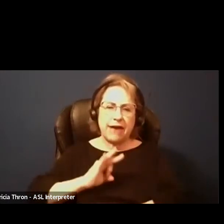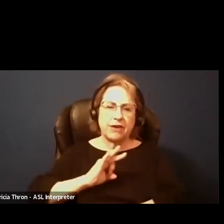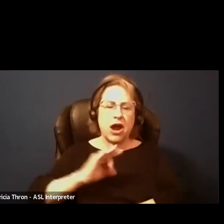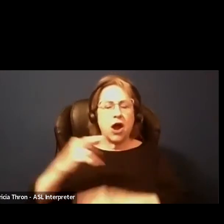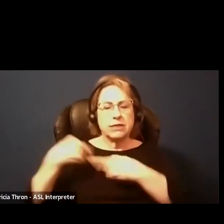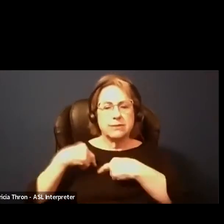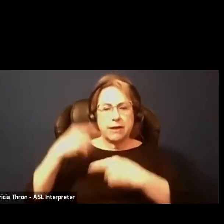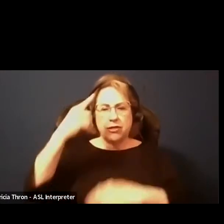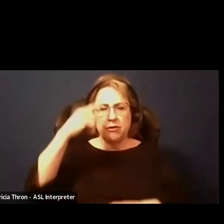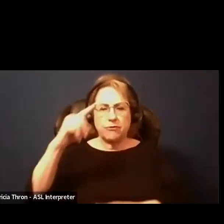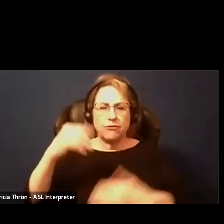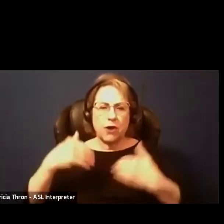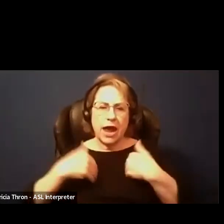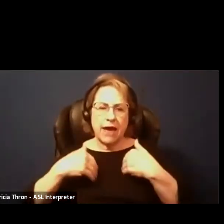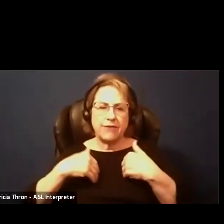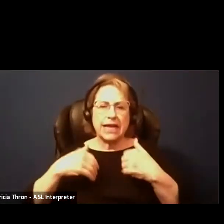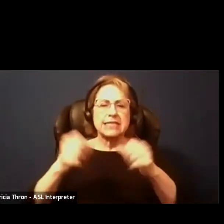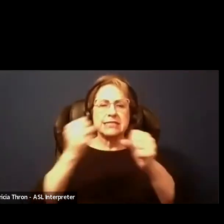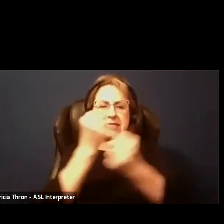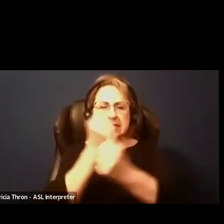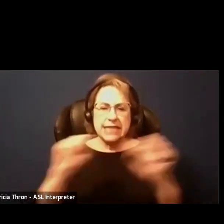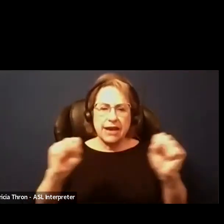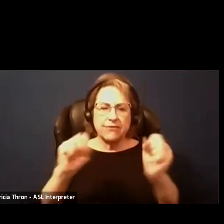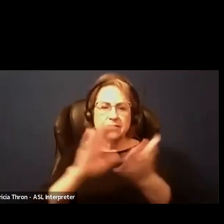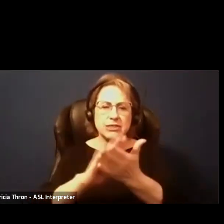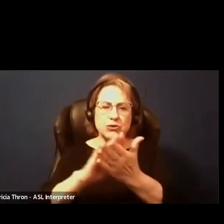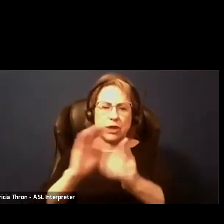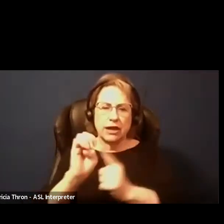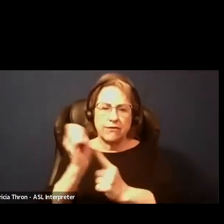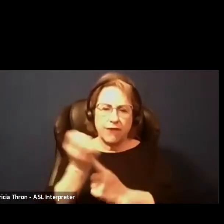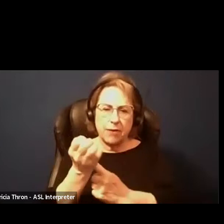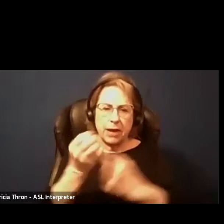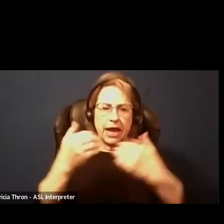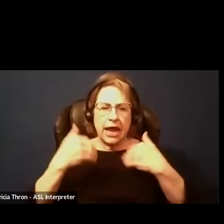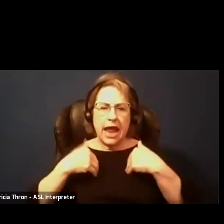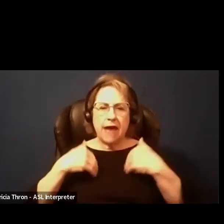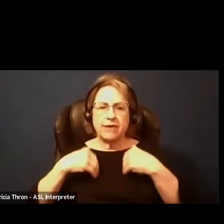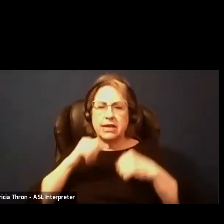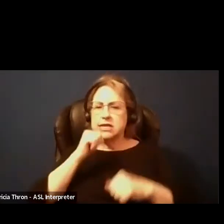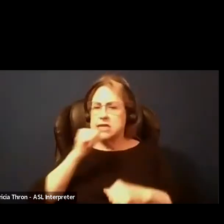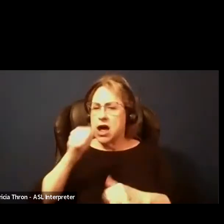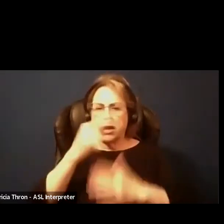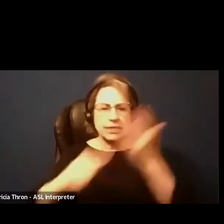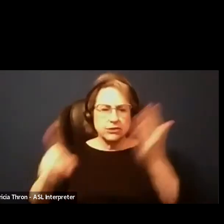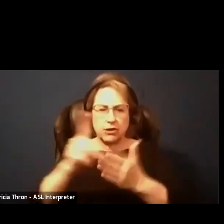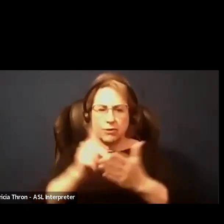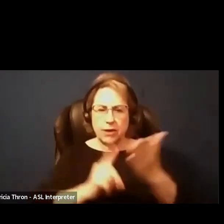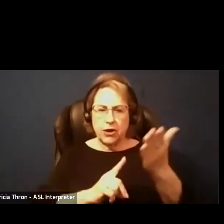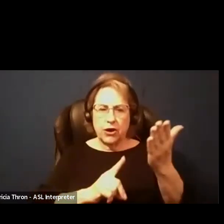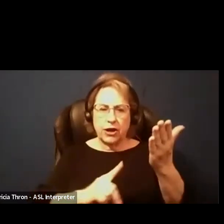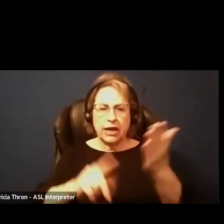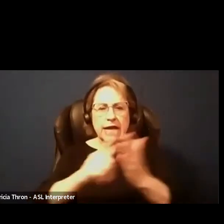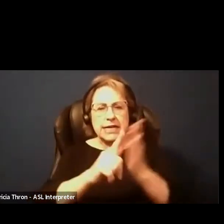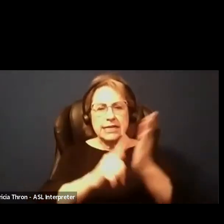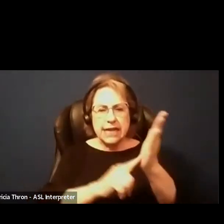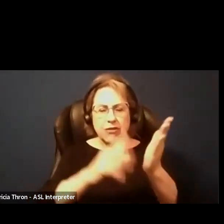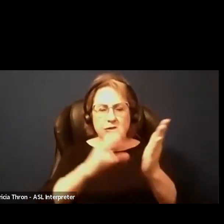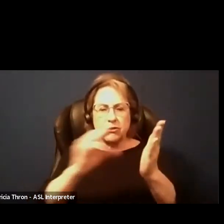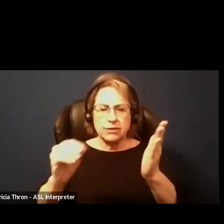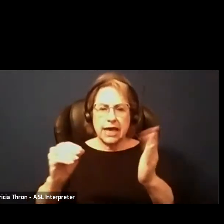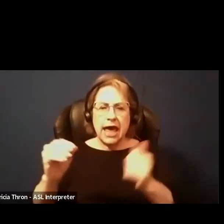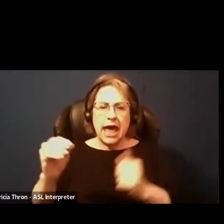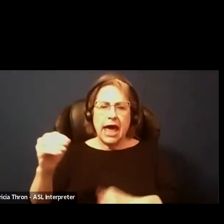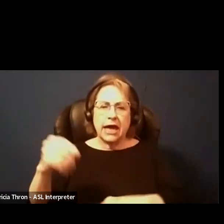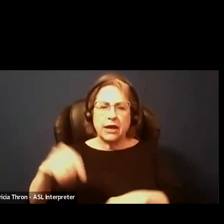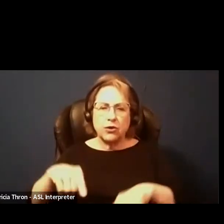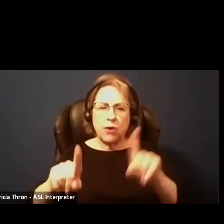environments and for equitable enforcement of non-discrimination statutes and policies. And whereas SOGI data and training promotes